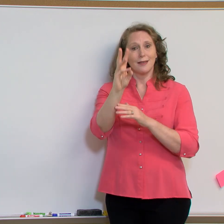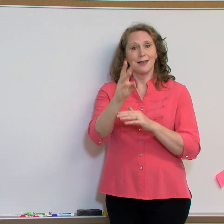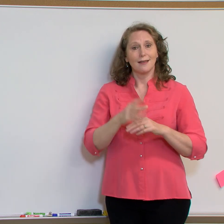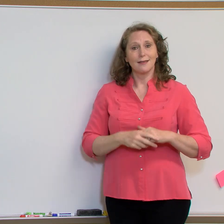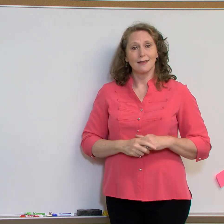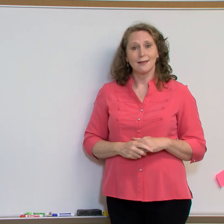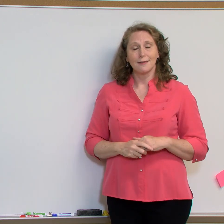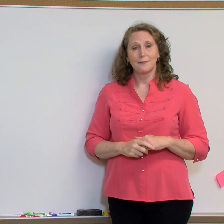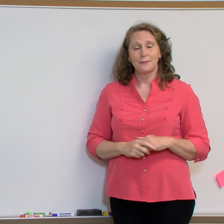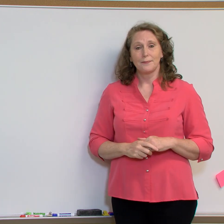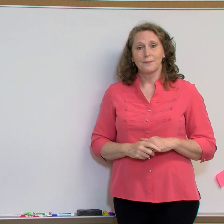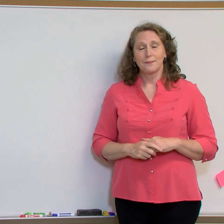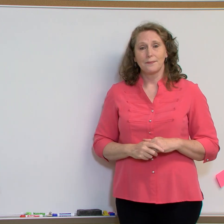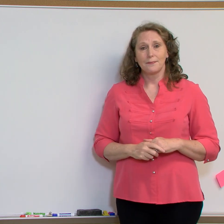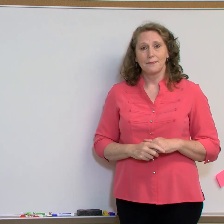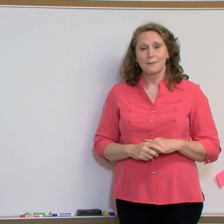6.